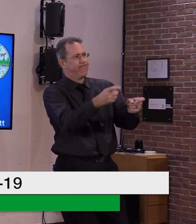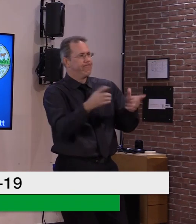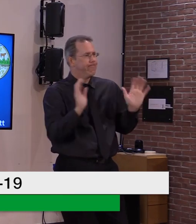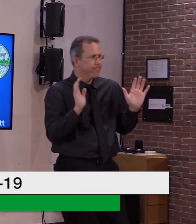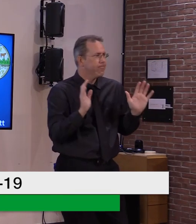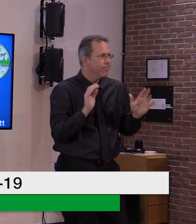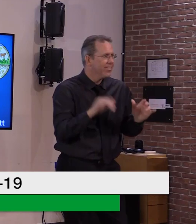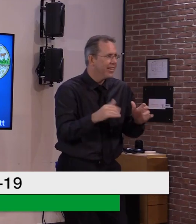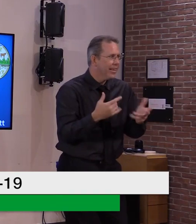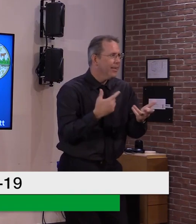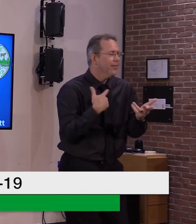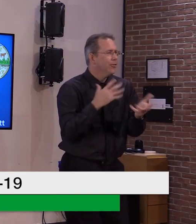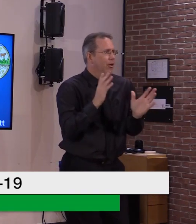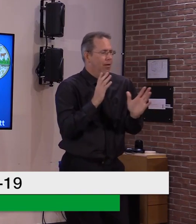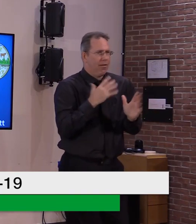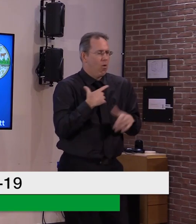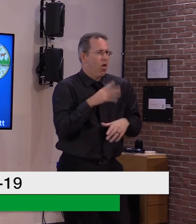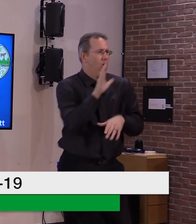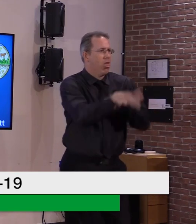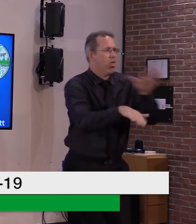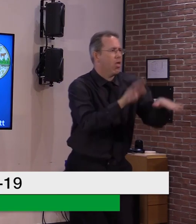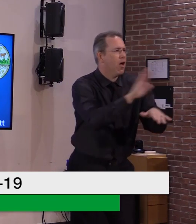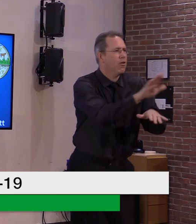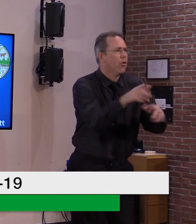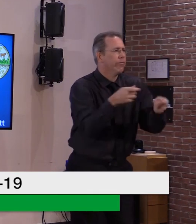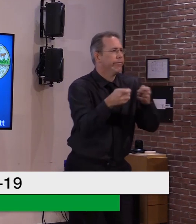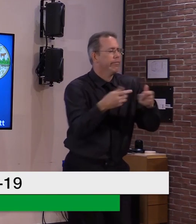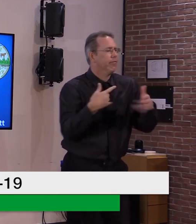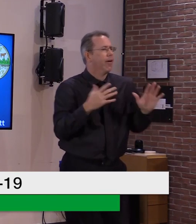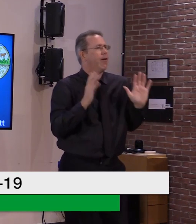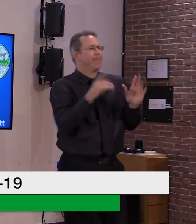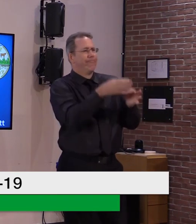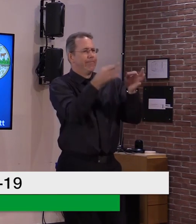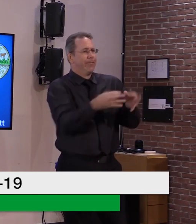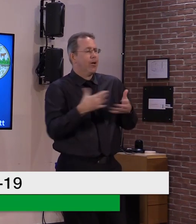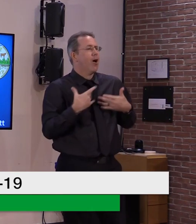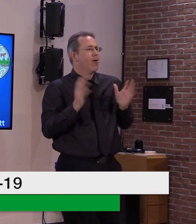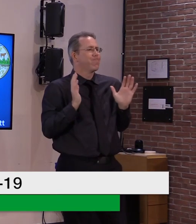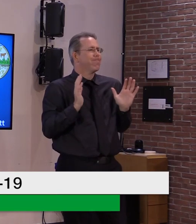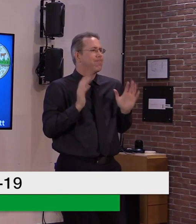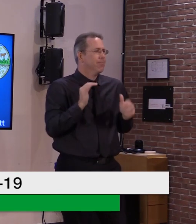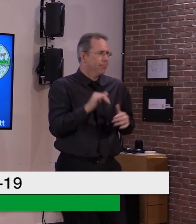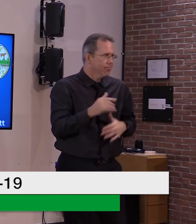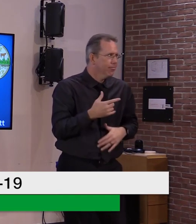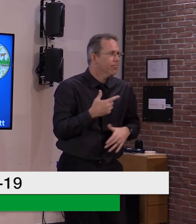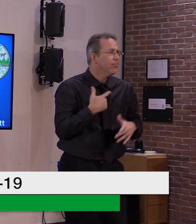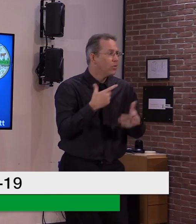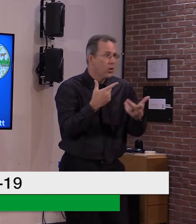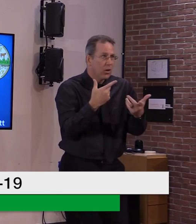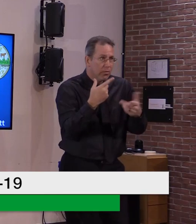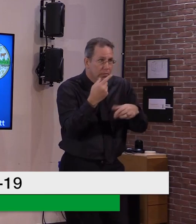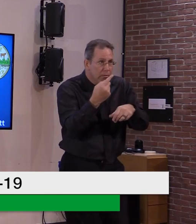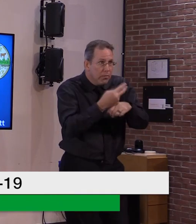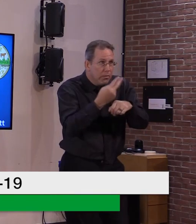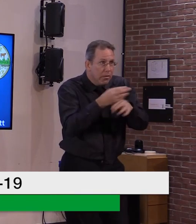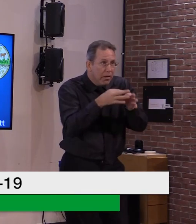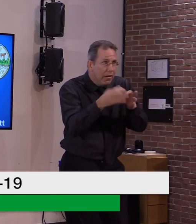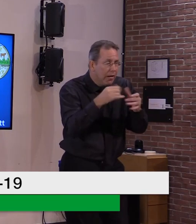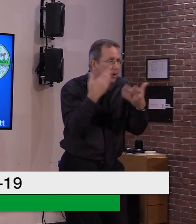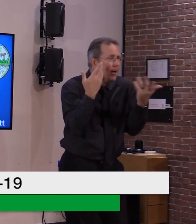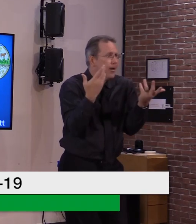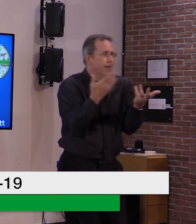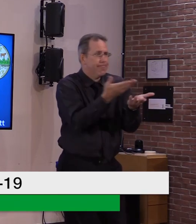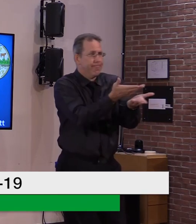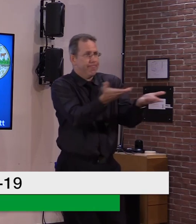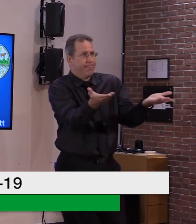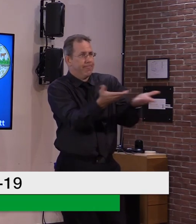effective that is um but we'll we'll do whatever we can to assist i'm not sure what prevents uh and